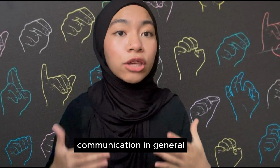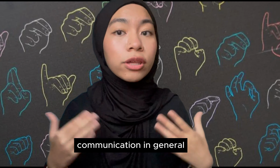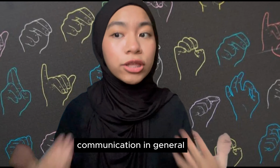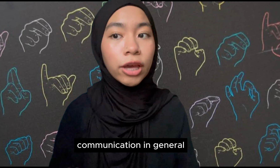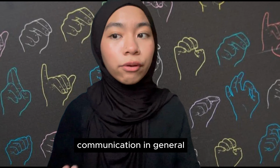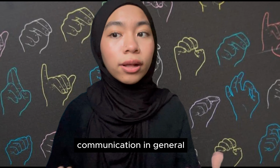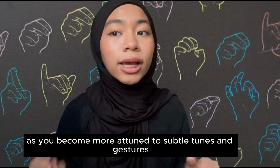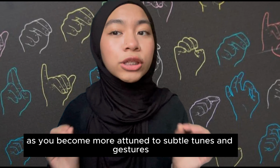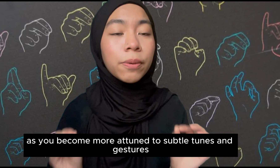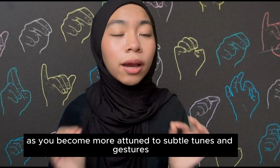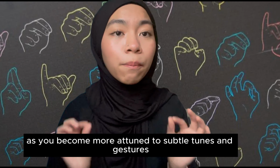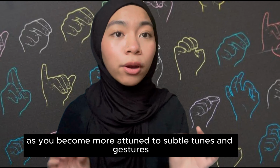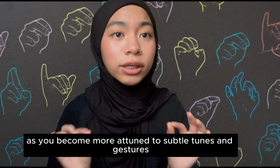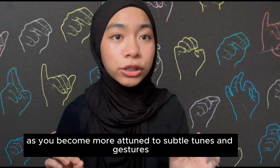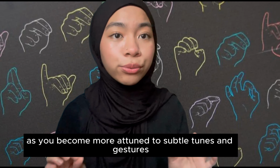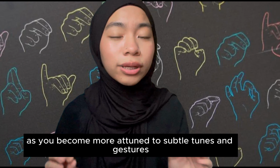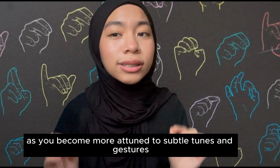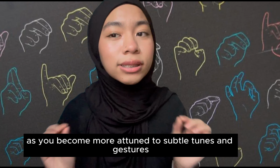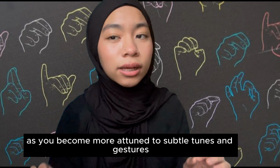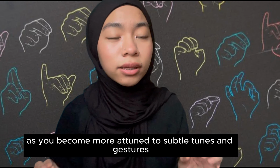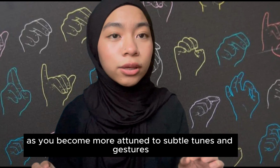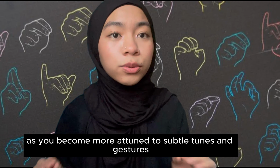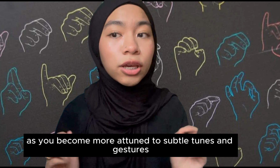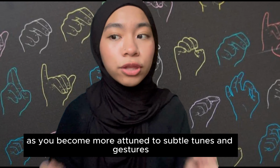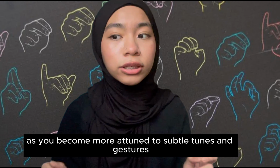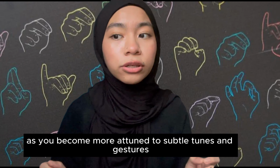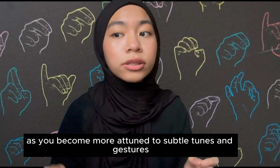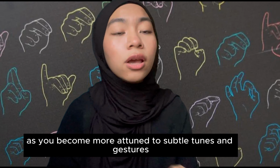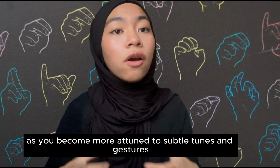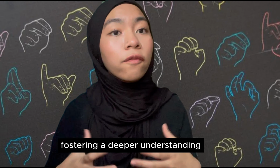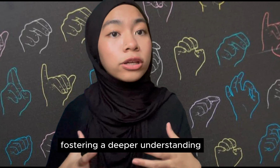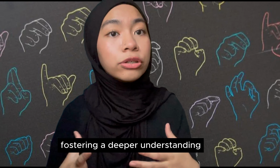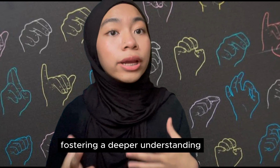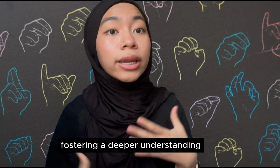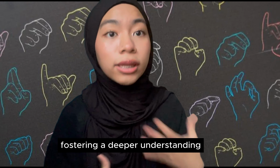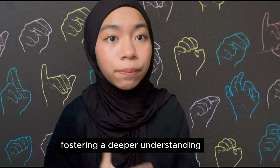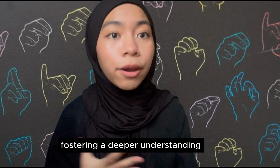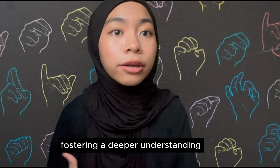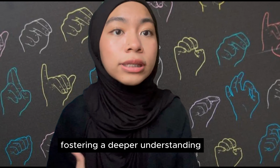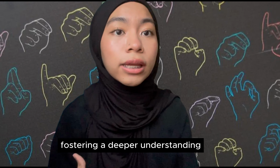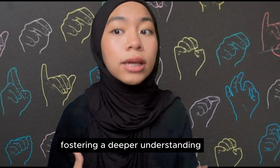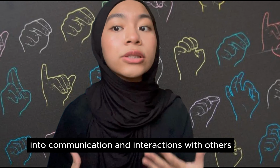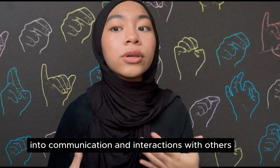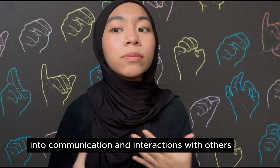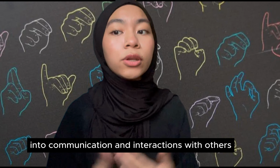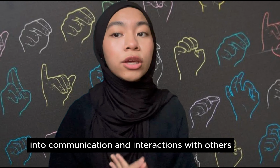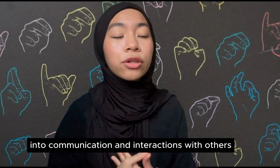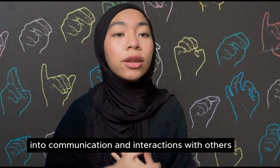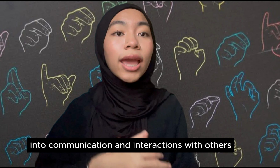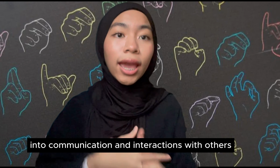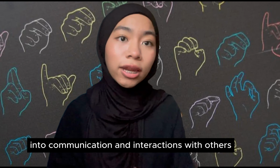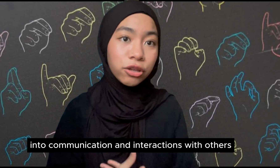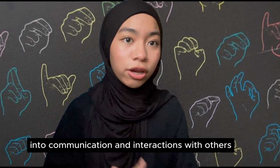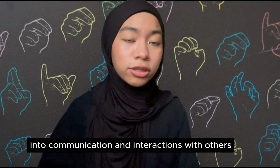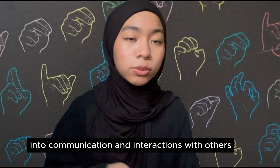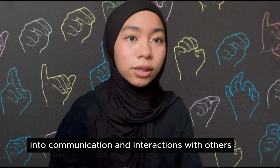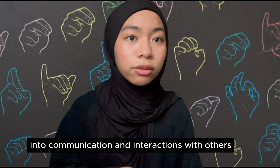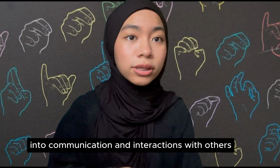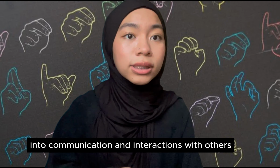in general, as you become more attuned to subtle cues and gestures, fostering a deeper understanding into communication and interactions with others